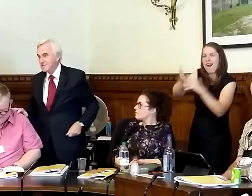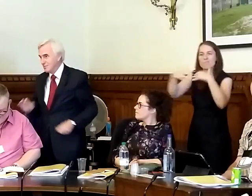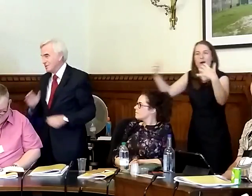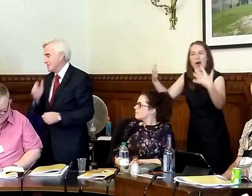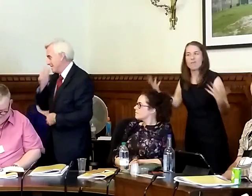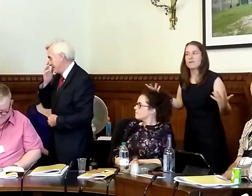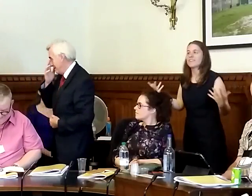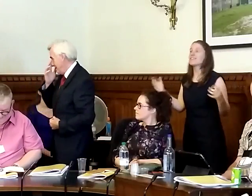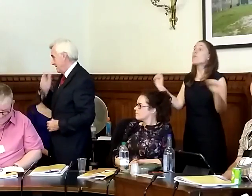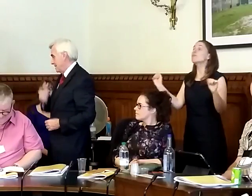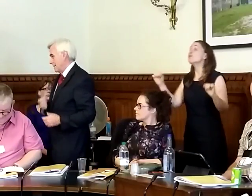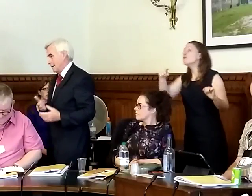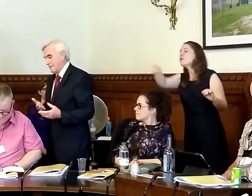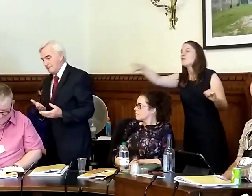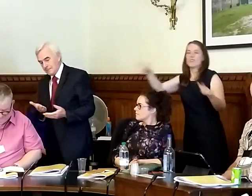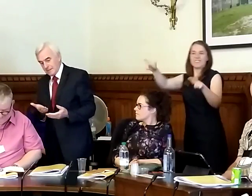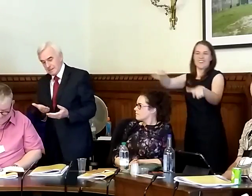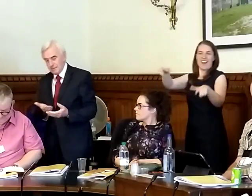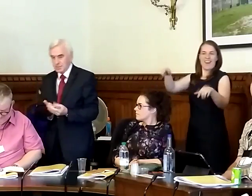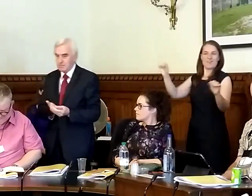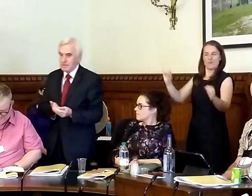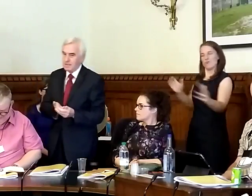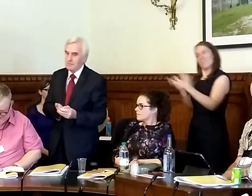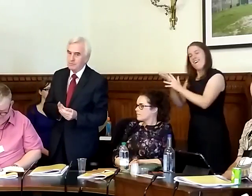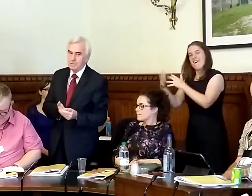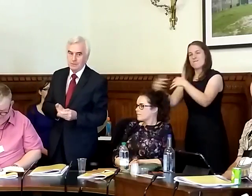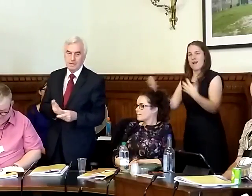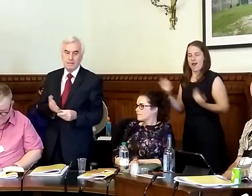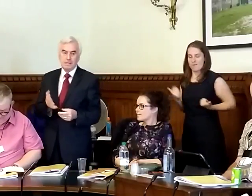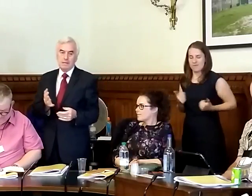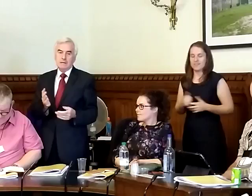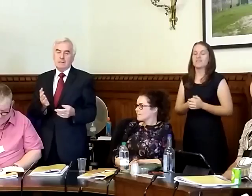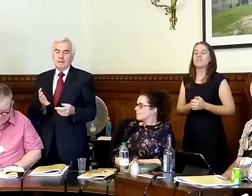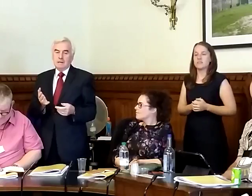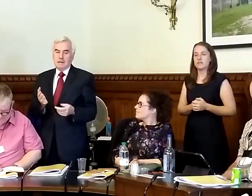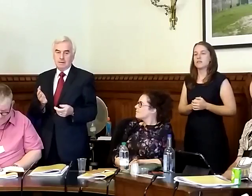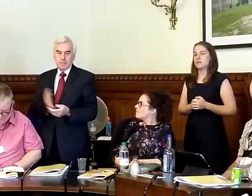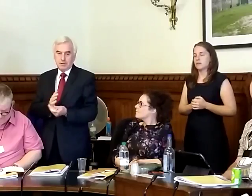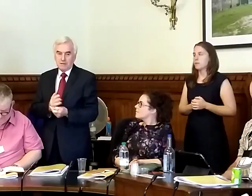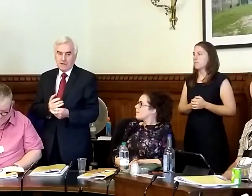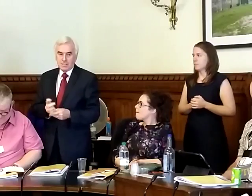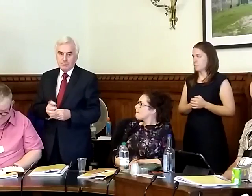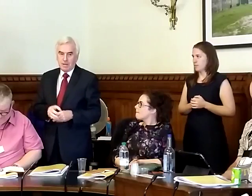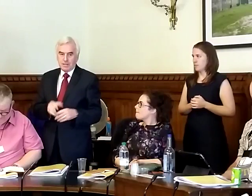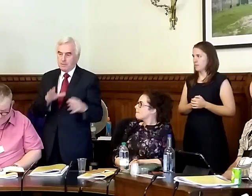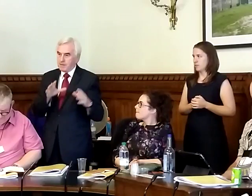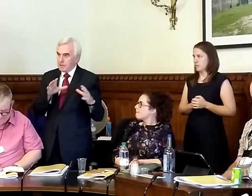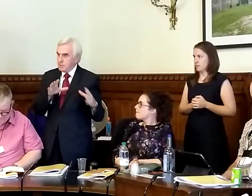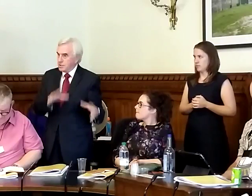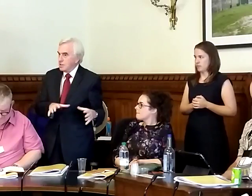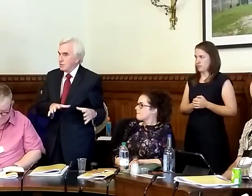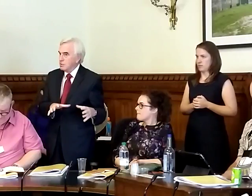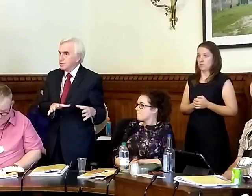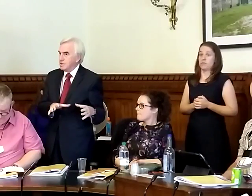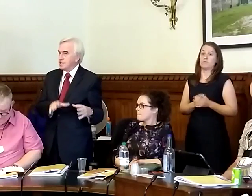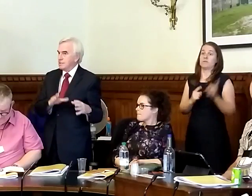Not yet, someone said. Let me just be clear what we're doing. This week of action by DPAC, which includes this,